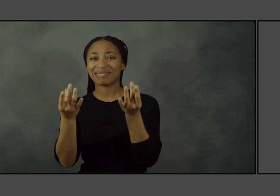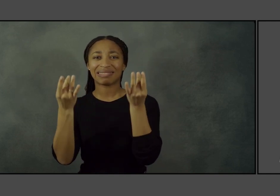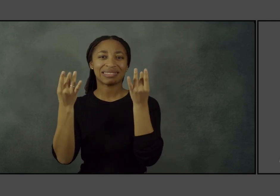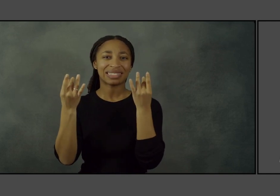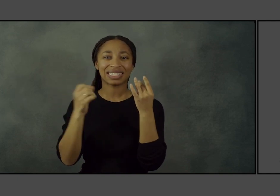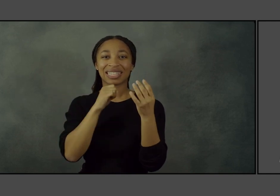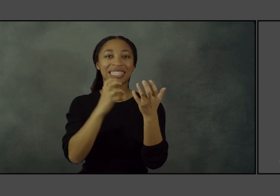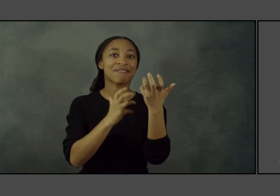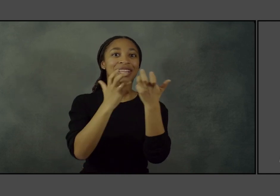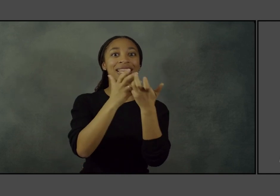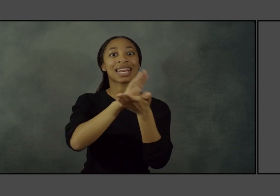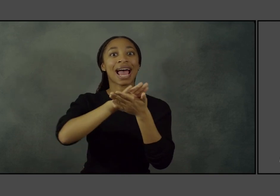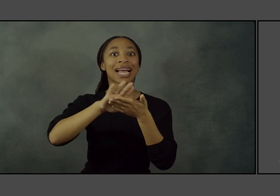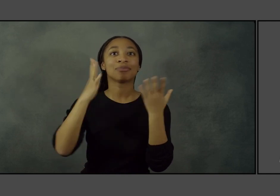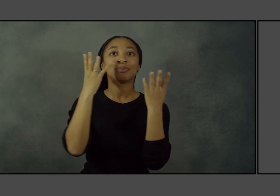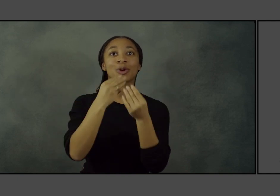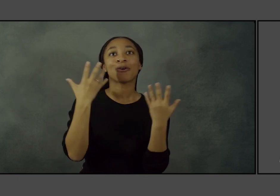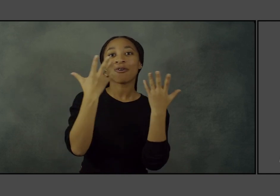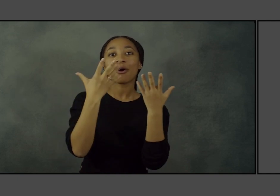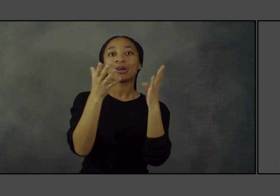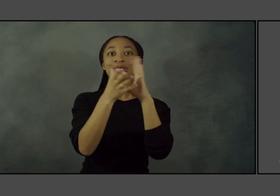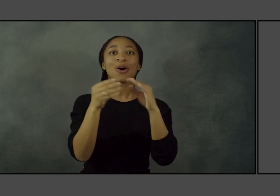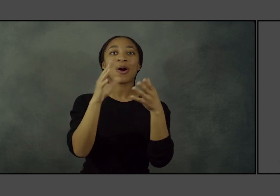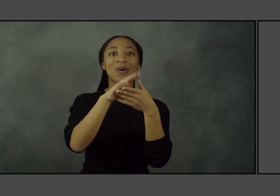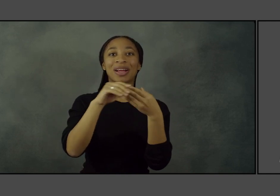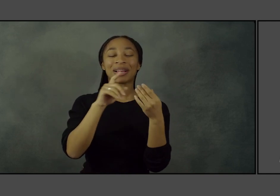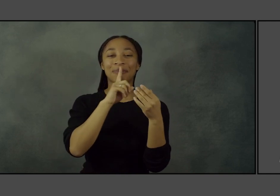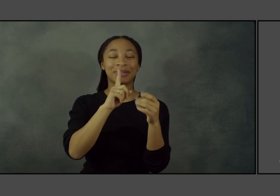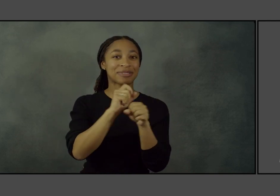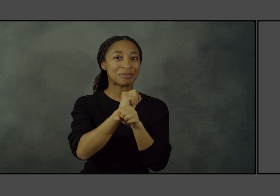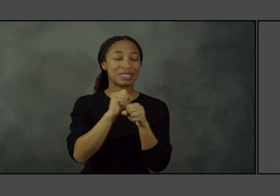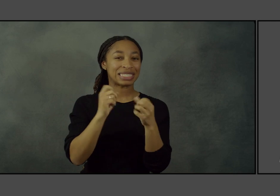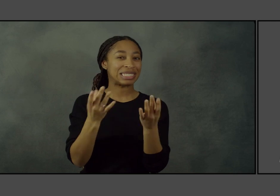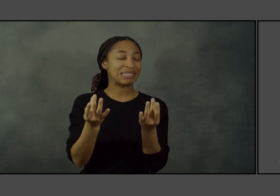to share as teachers?